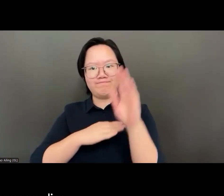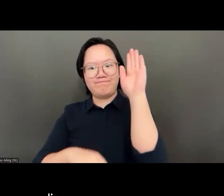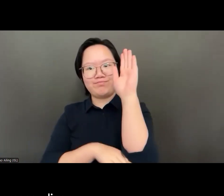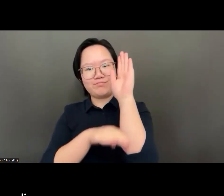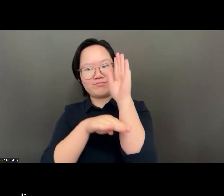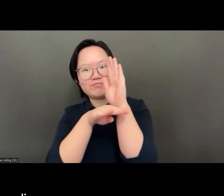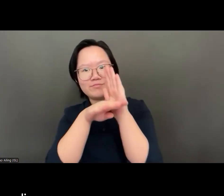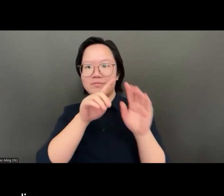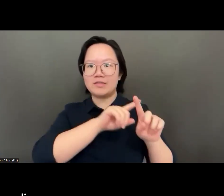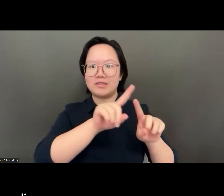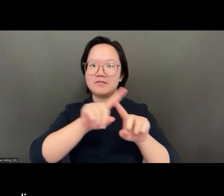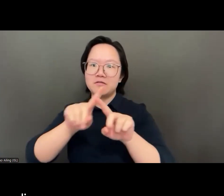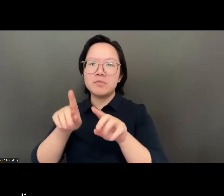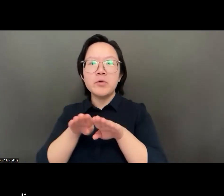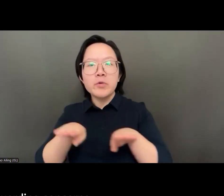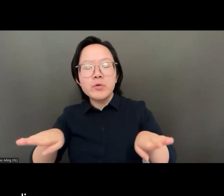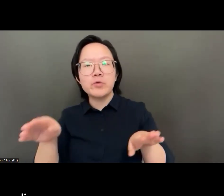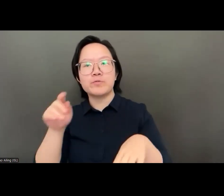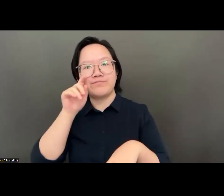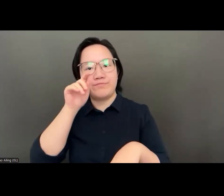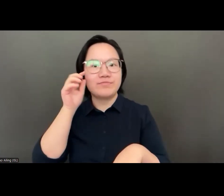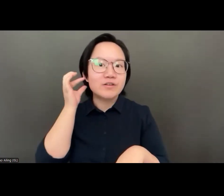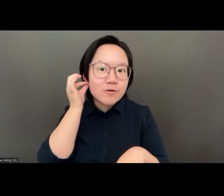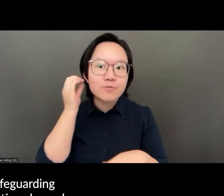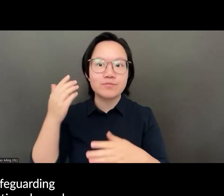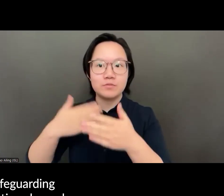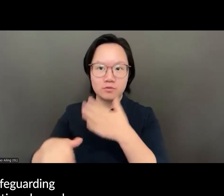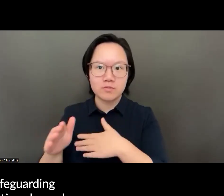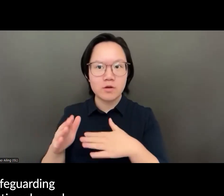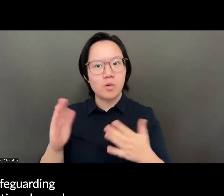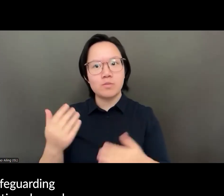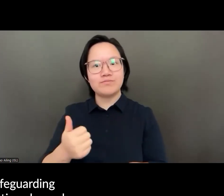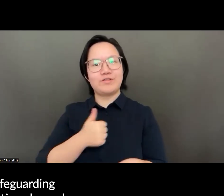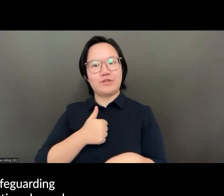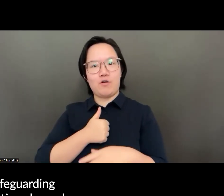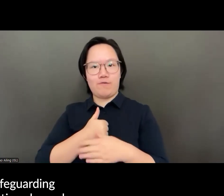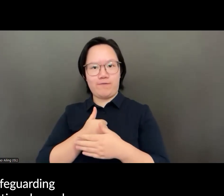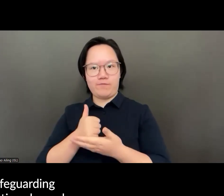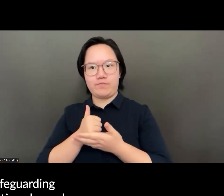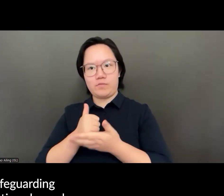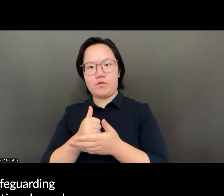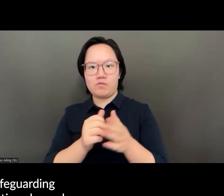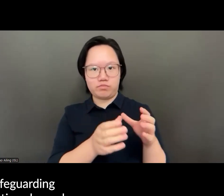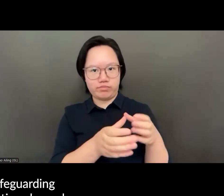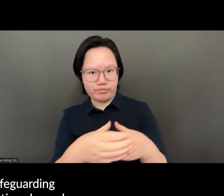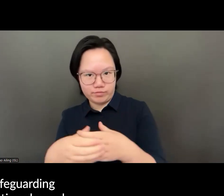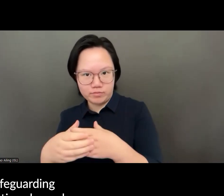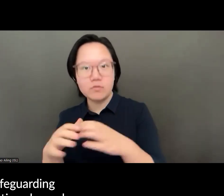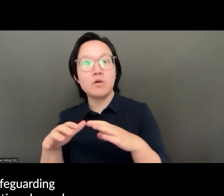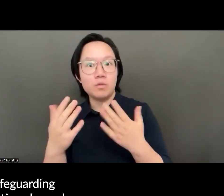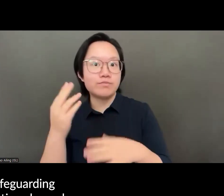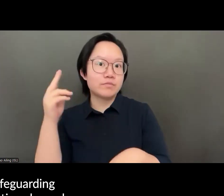or responding to any kind of safeguarding concerns. Our basic